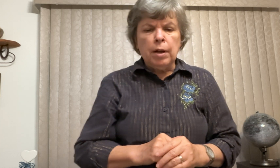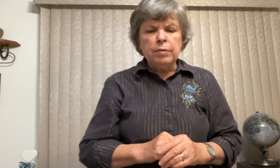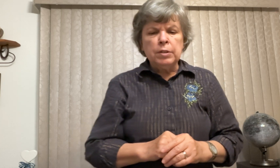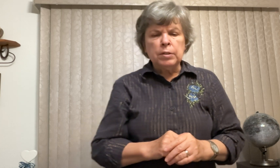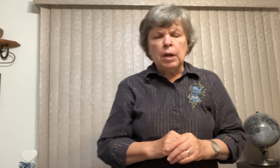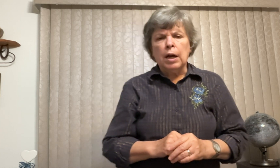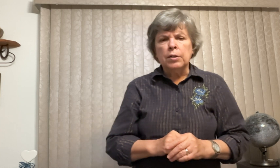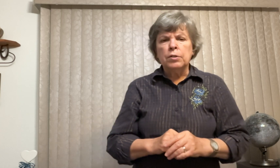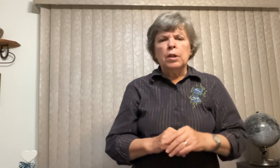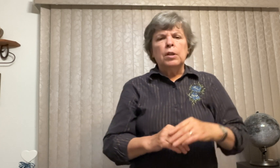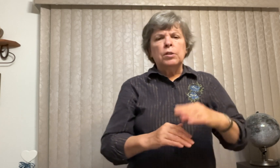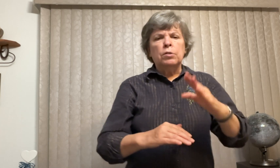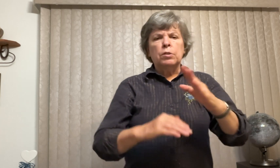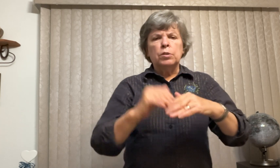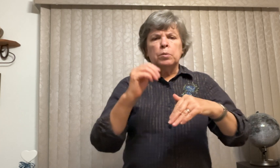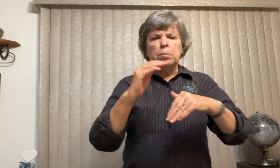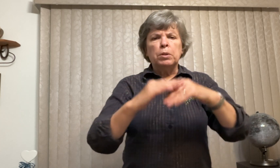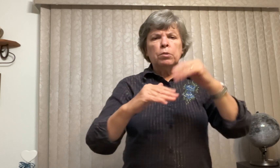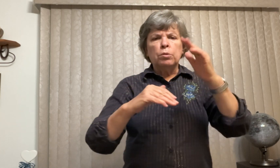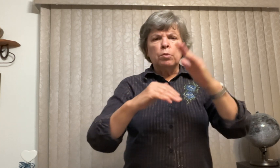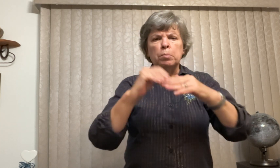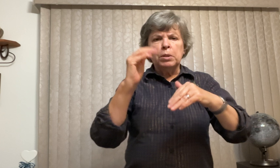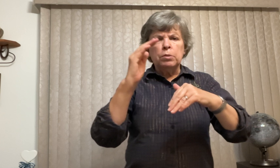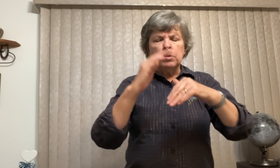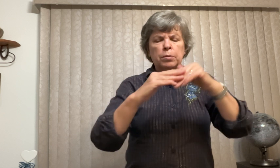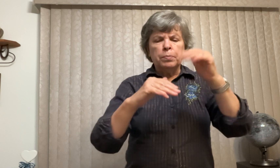lofty skies. So this is build or built.